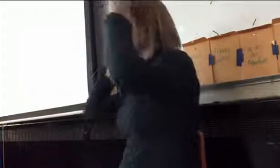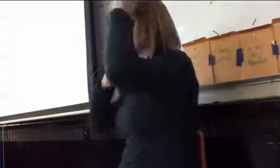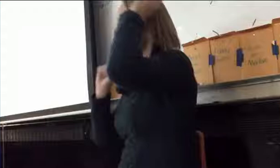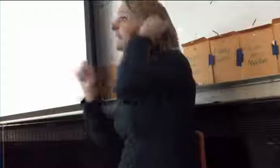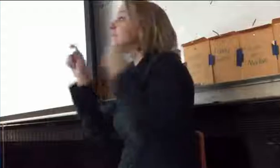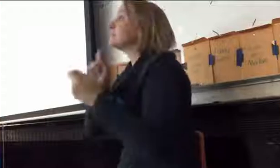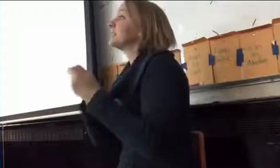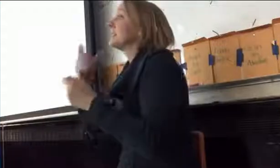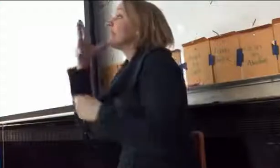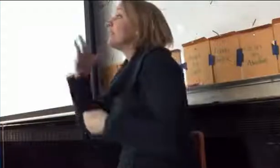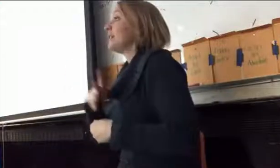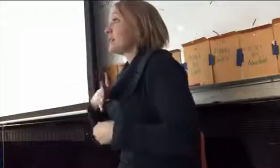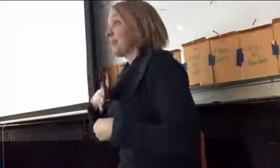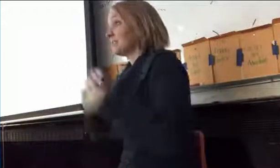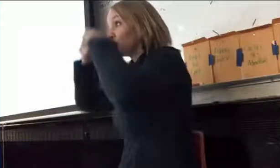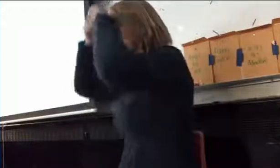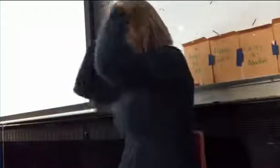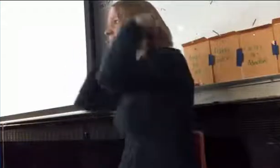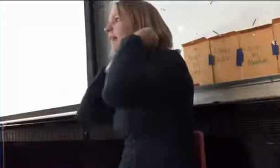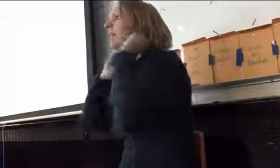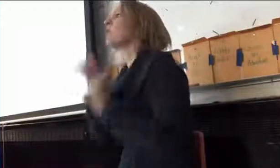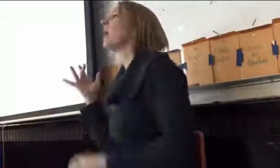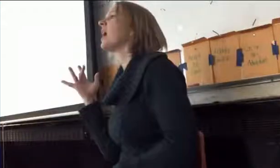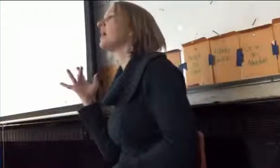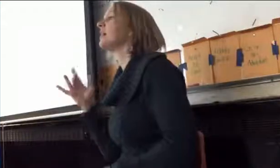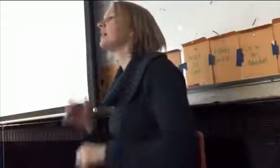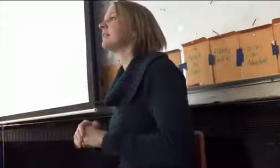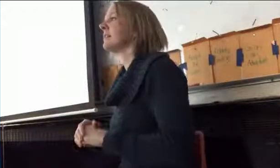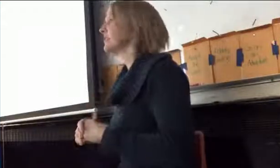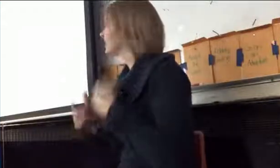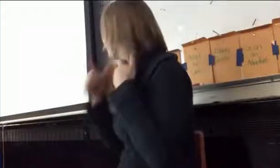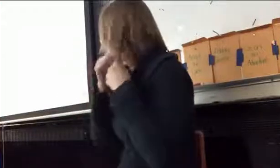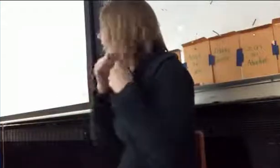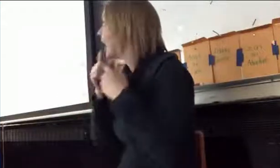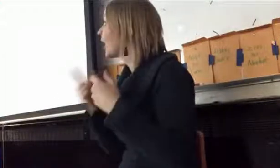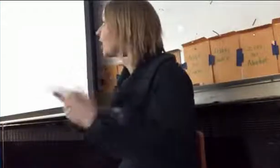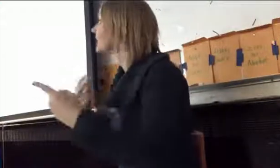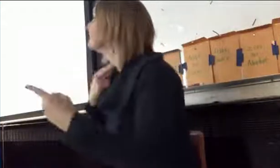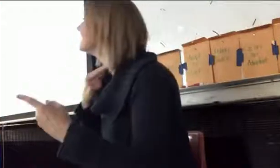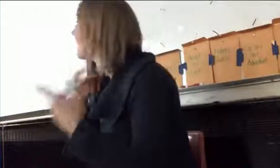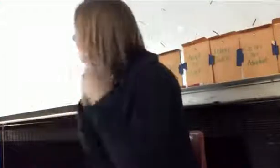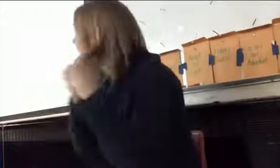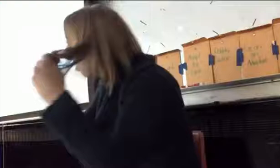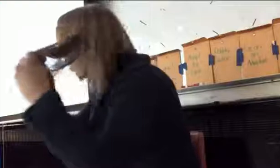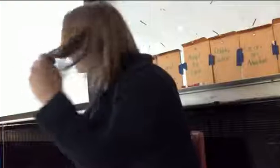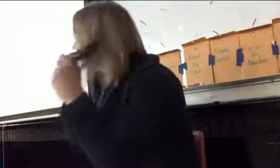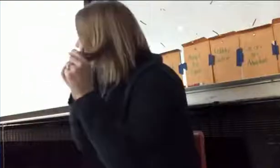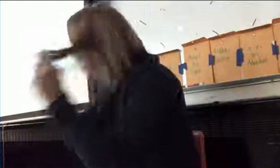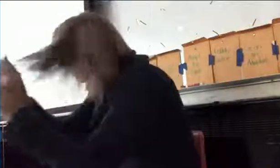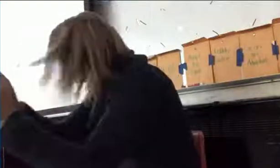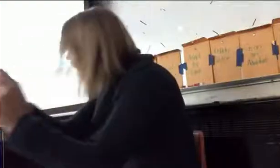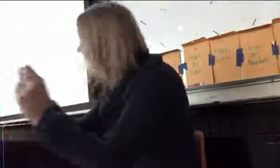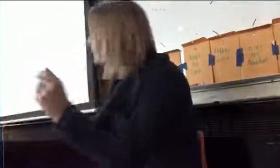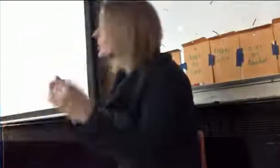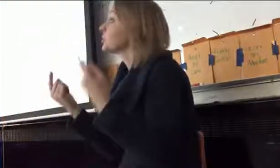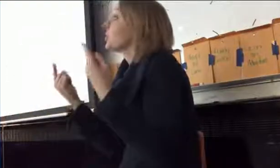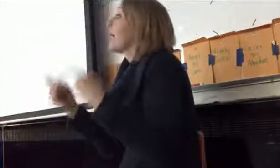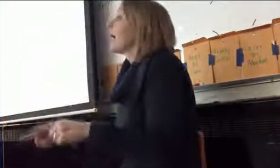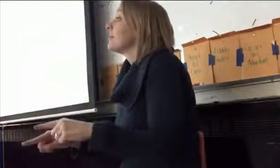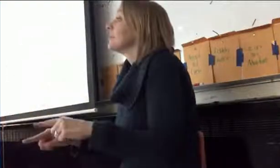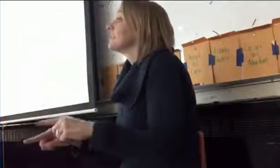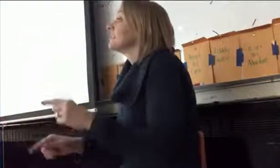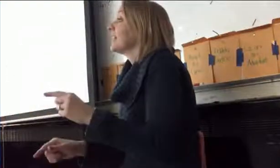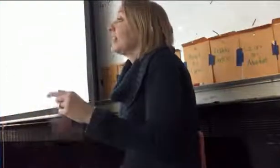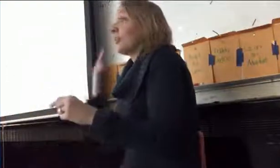particular, females shave off their heads. Why would that be? Long hair. Long hair gets yanked in. So what happens is there's a reason that